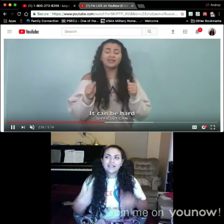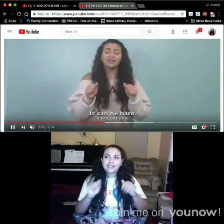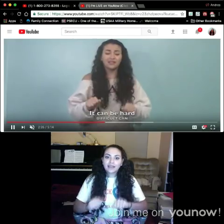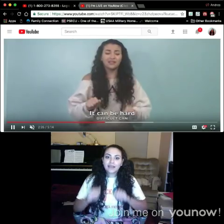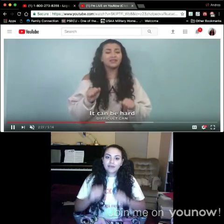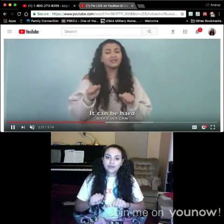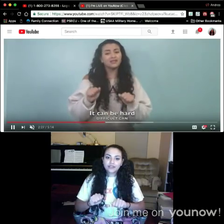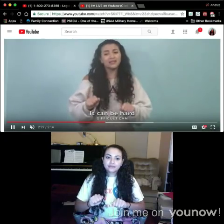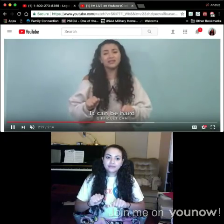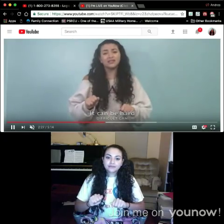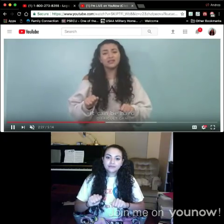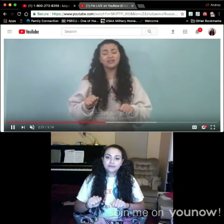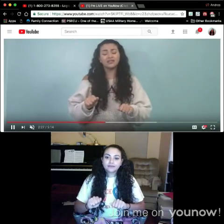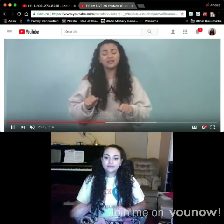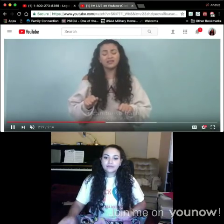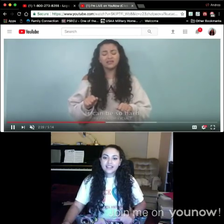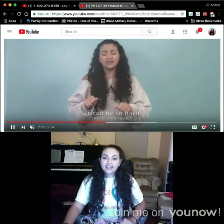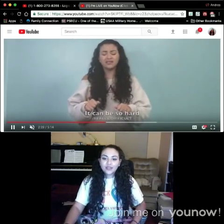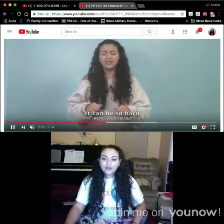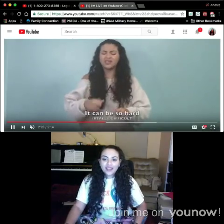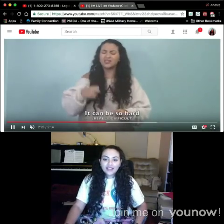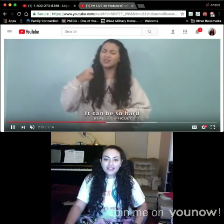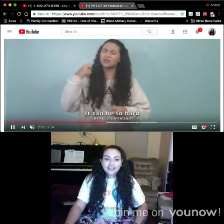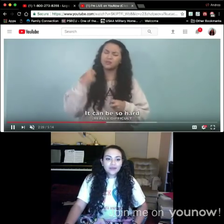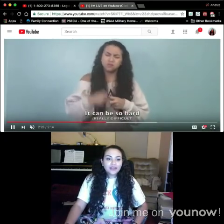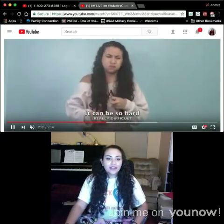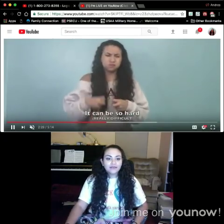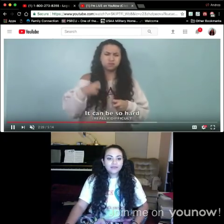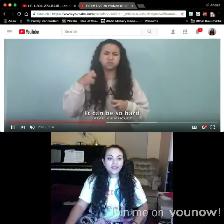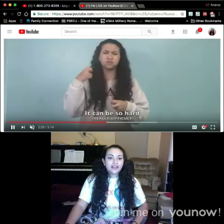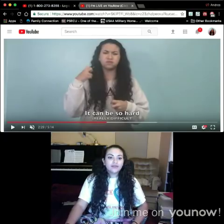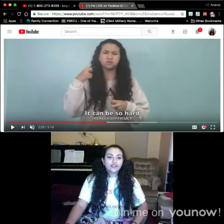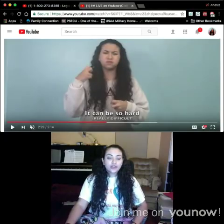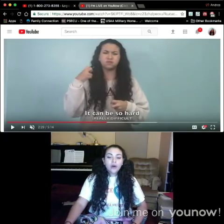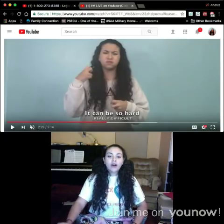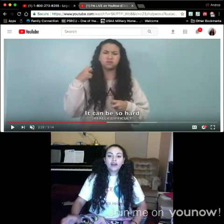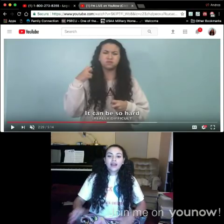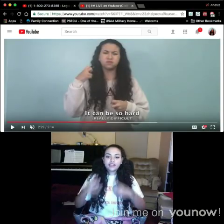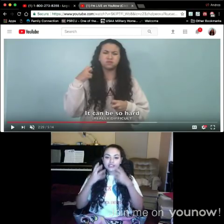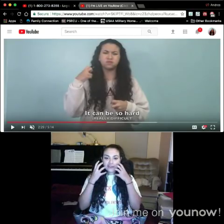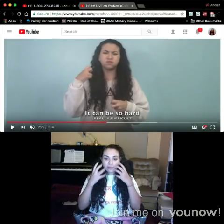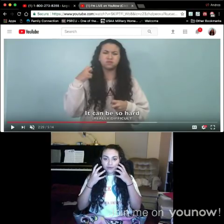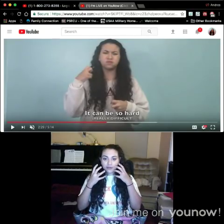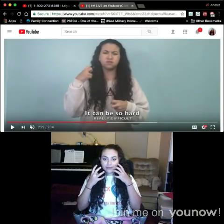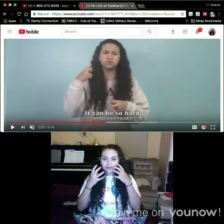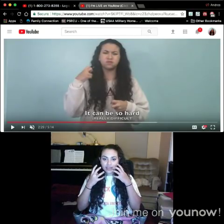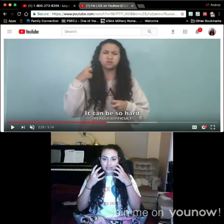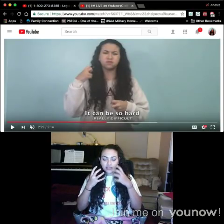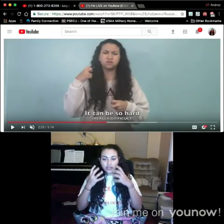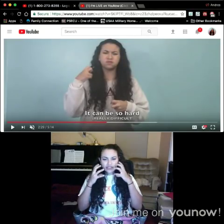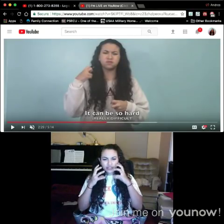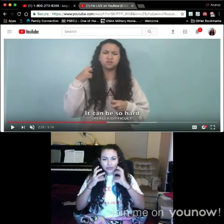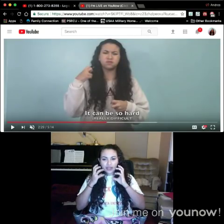And then I signed Ken afterwards. Thank you for the 100. Thank you, Ethan. And then for so hard, I just kind of puffed up my